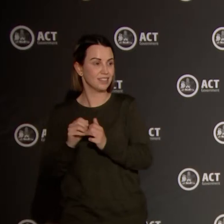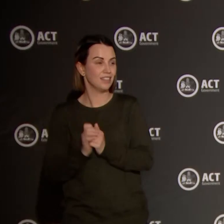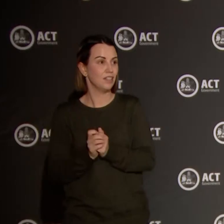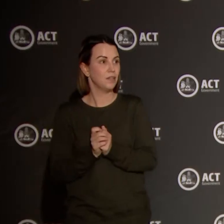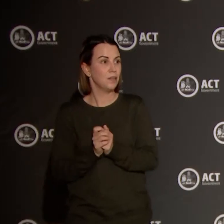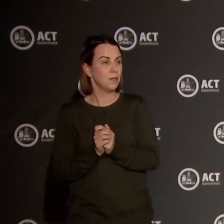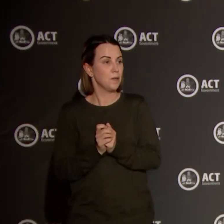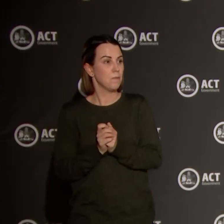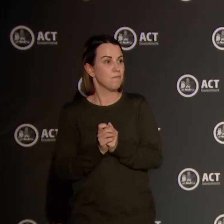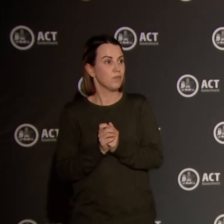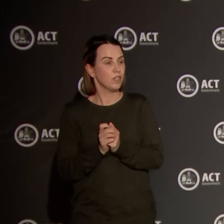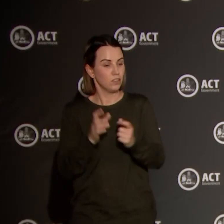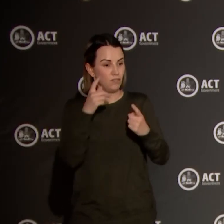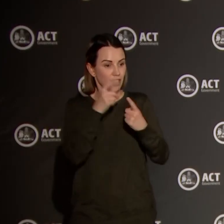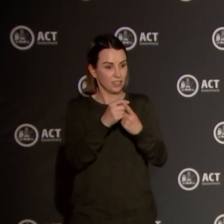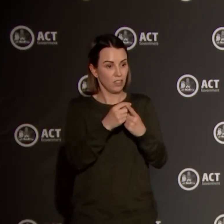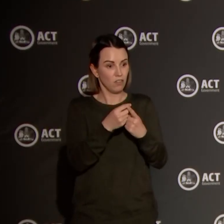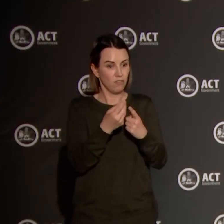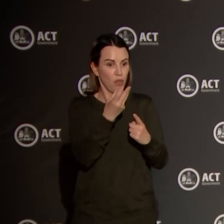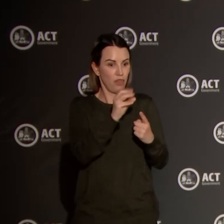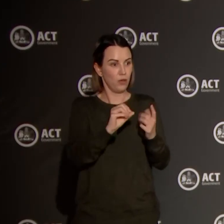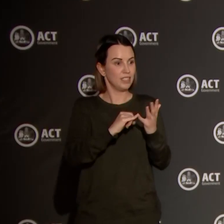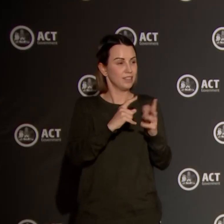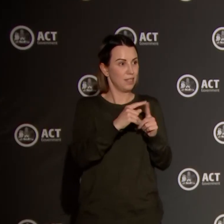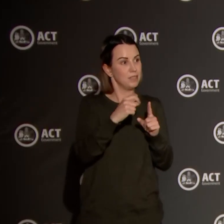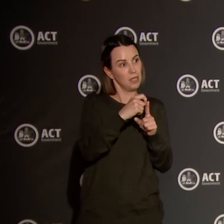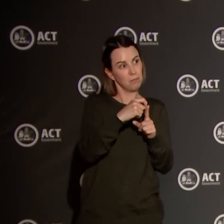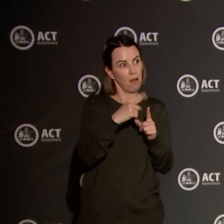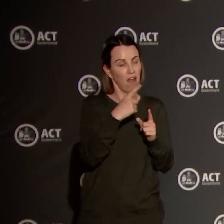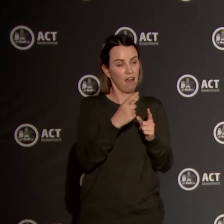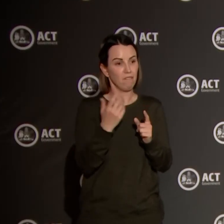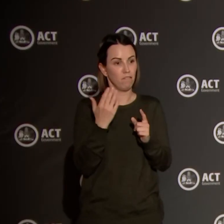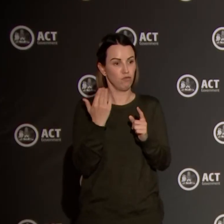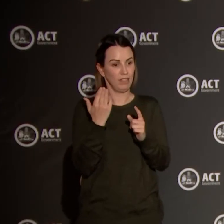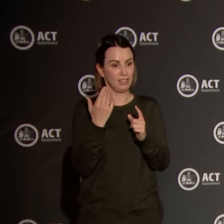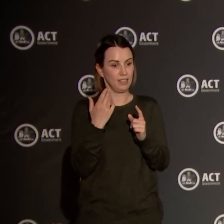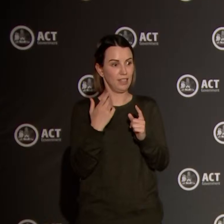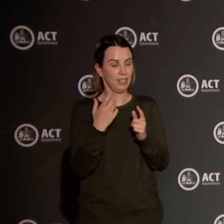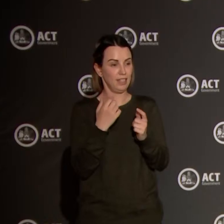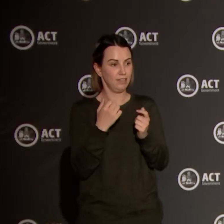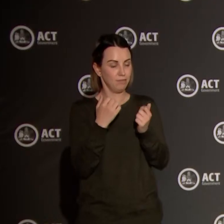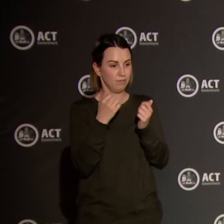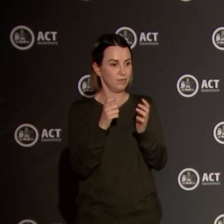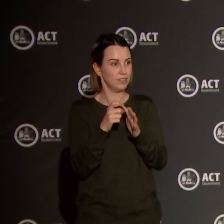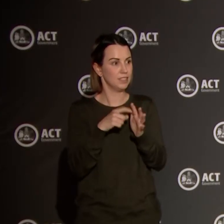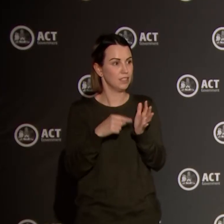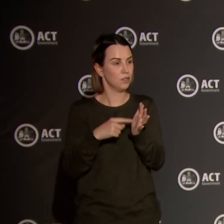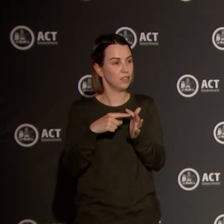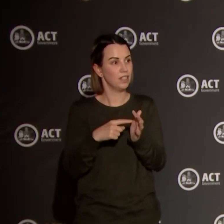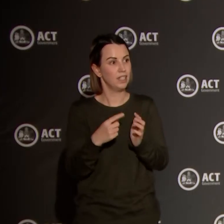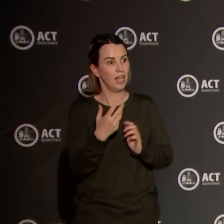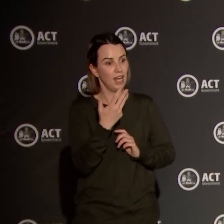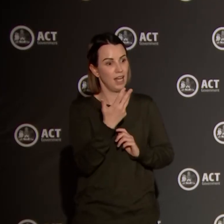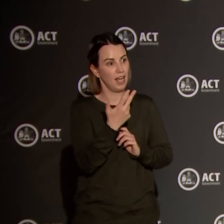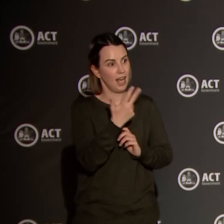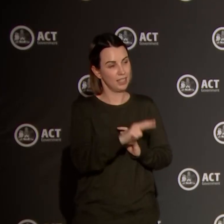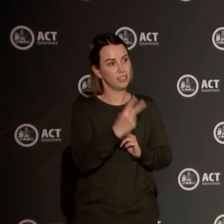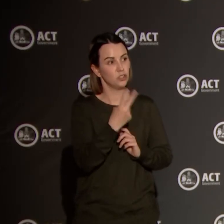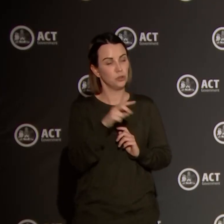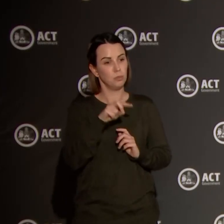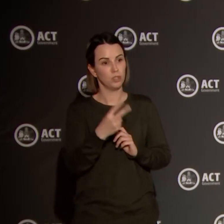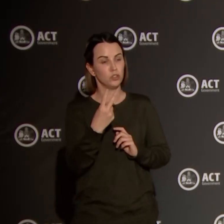vaccinated as of the 30th of September, that's the latest data we got from the Commonwealth, is 82.2%